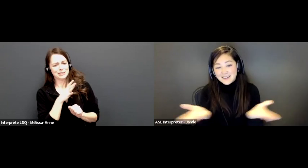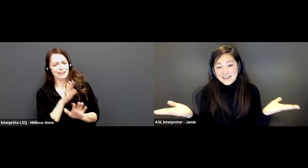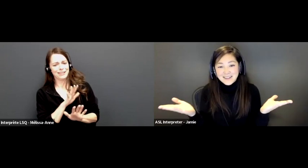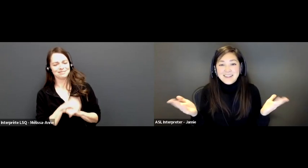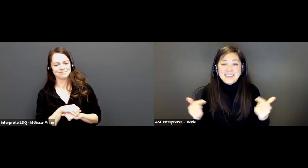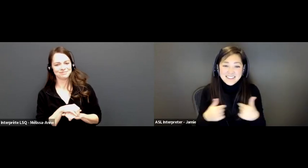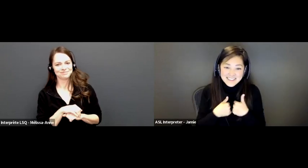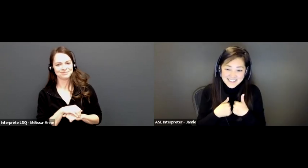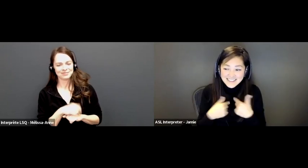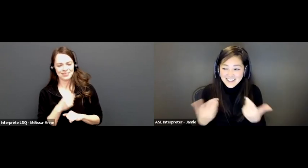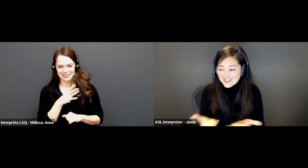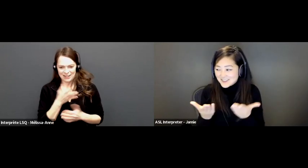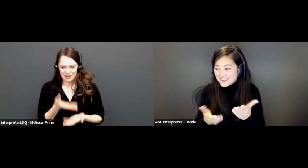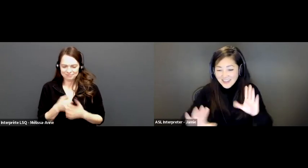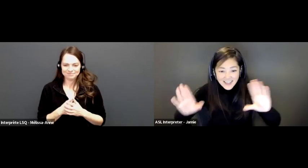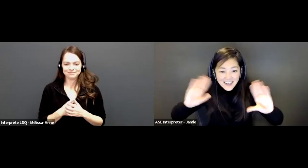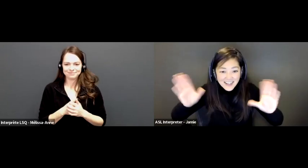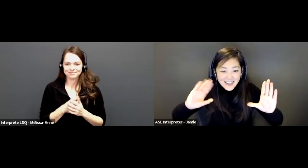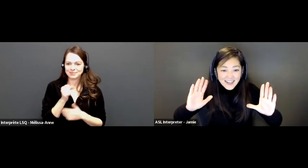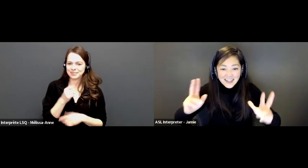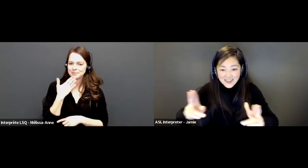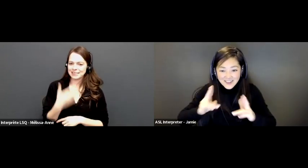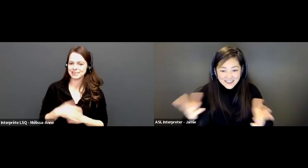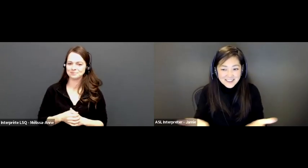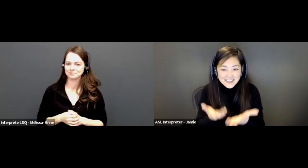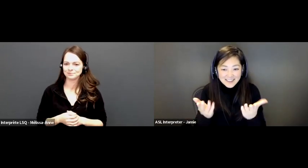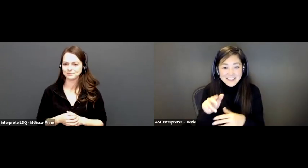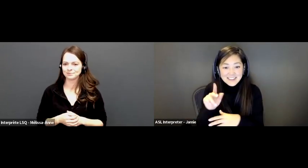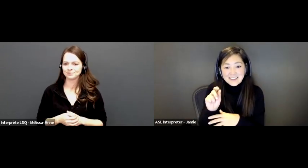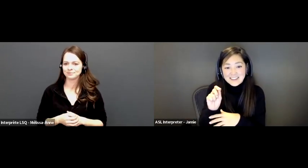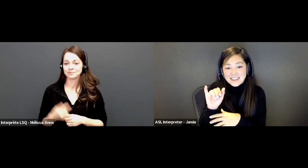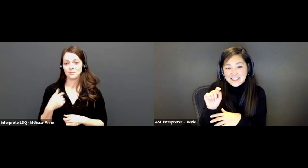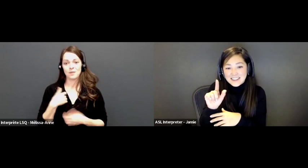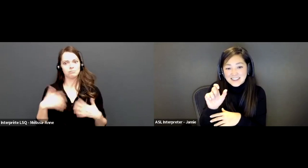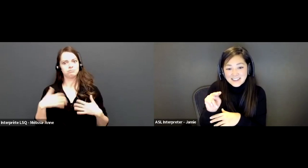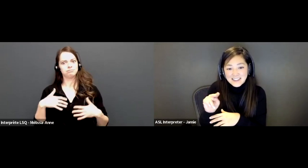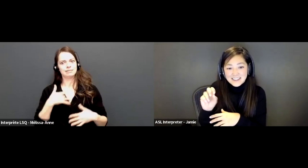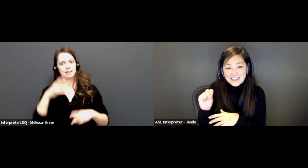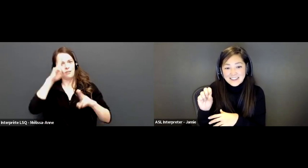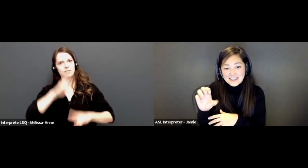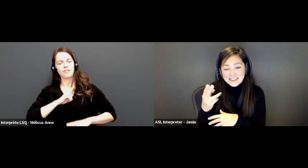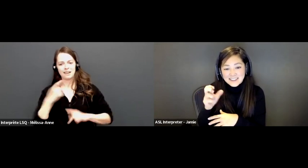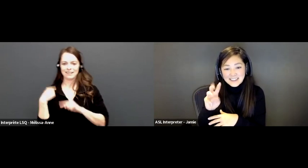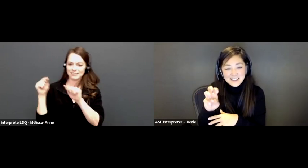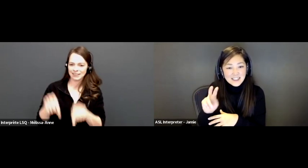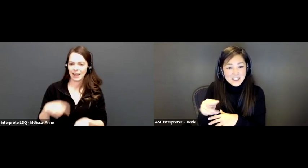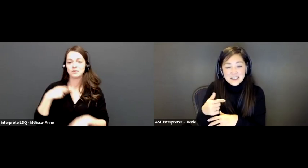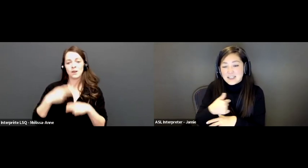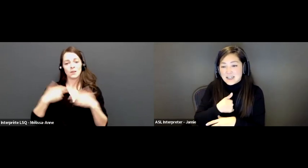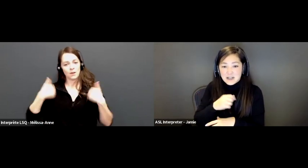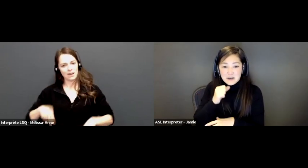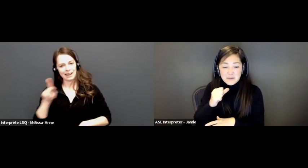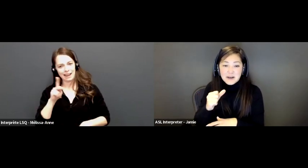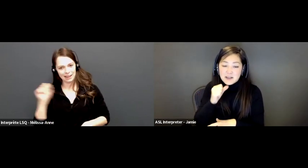here. Hi, so honored to be here. My name is Caitlin Schwan. I'm an uninvited settler calling in from the